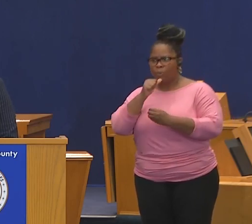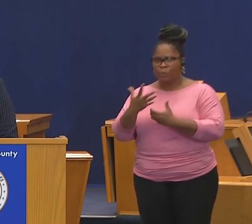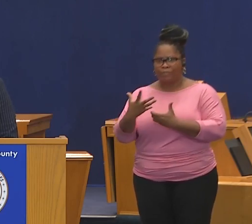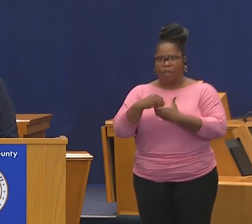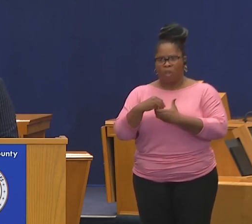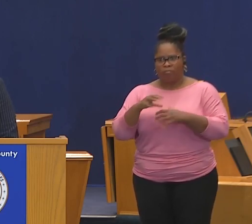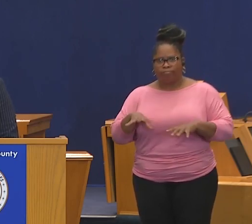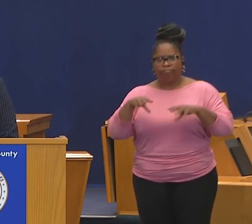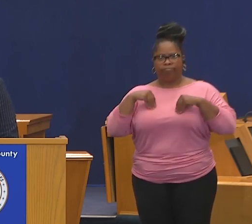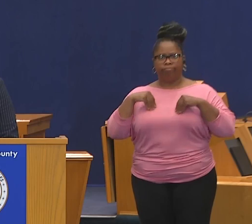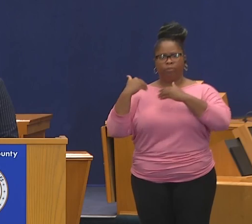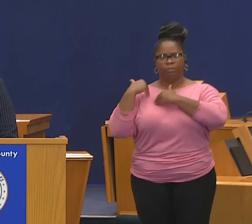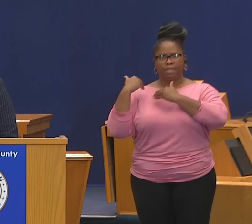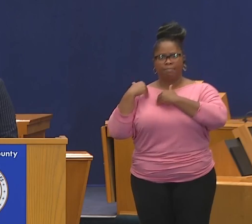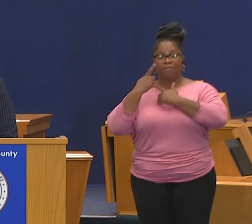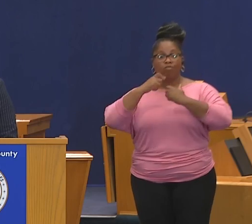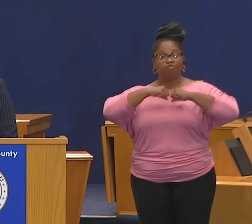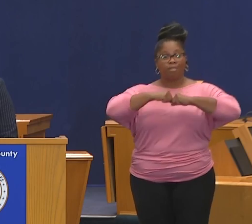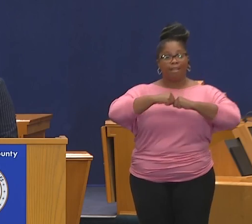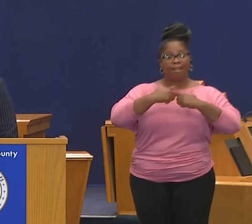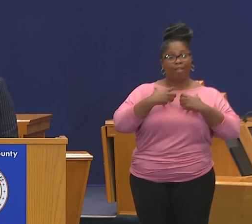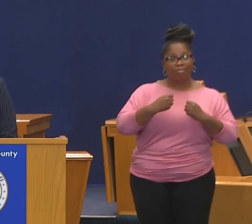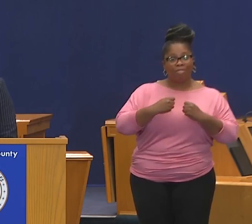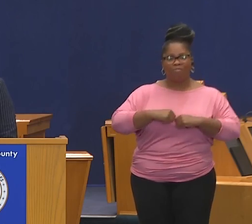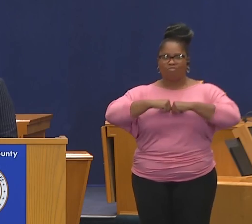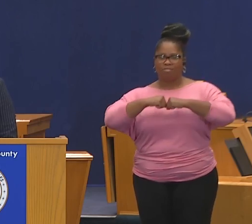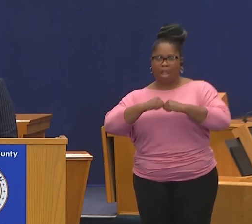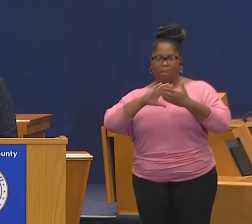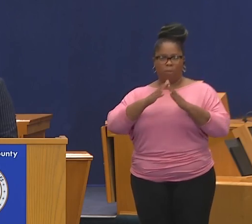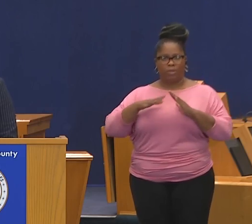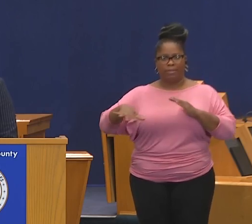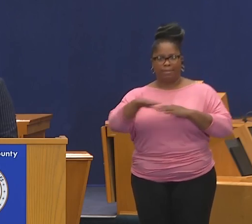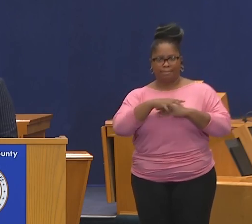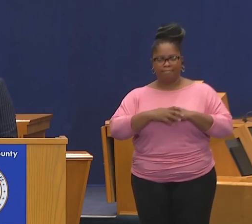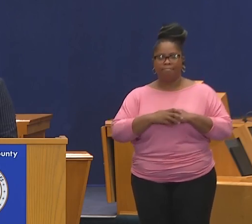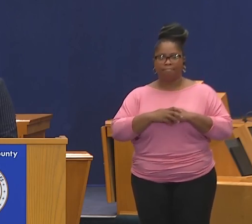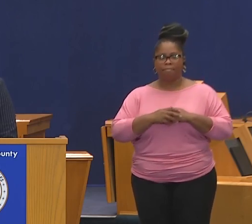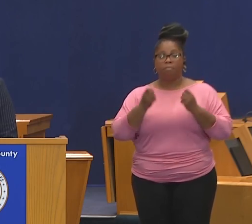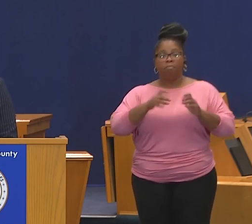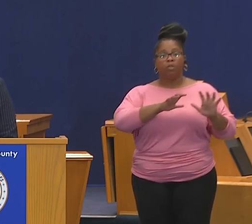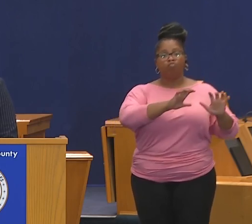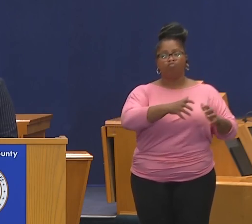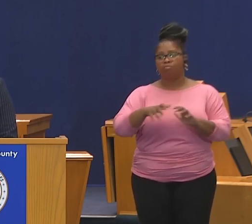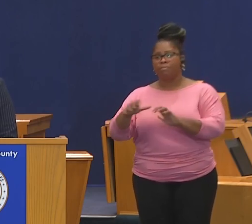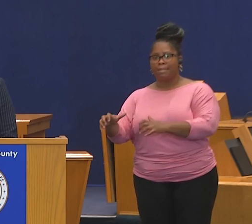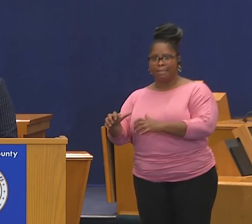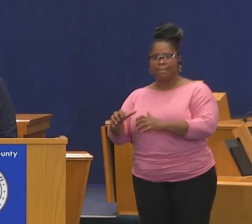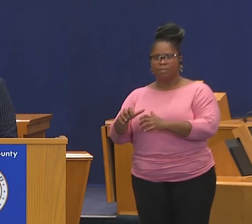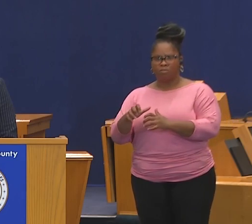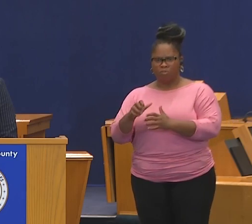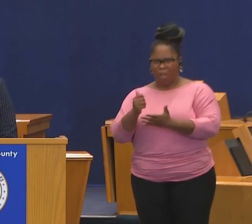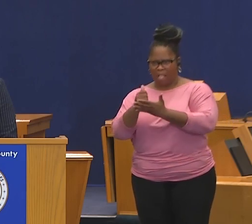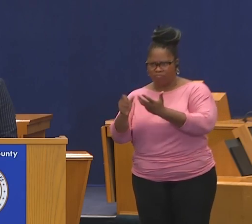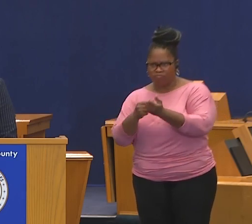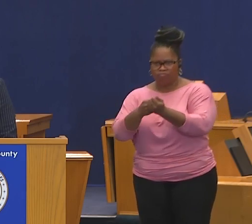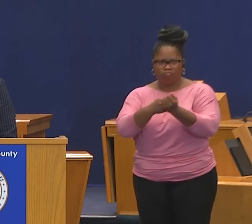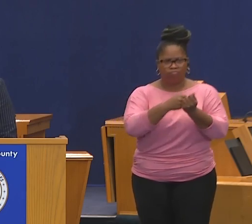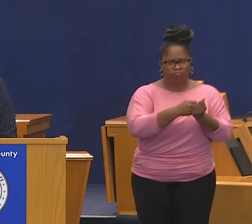health and to protect our community. There are many groups teaming up to find and meet the needs throughout the